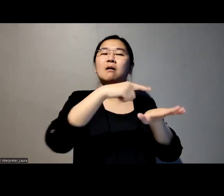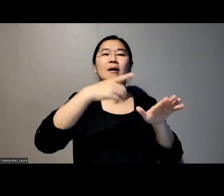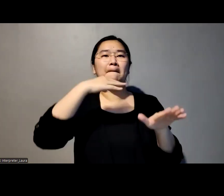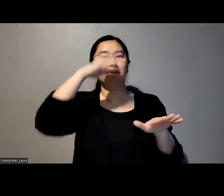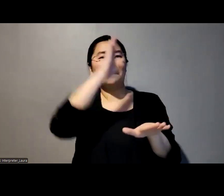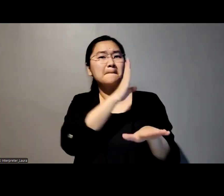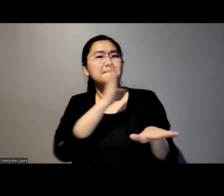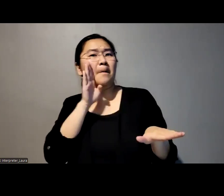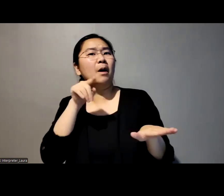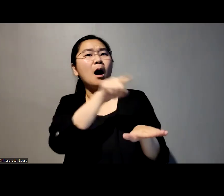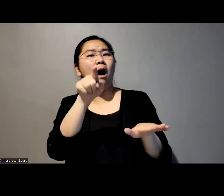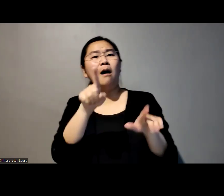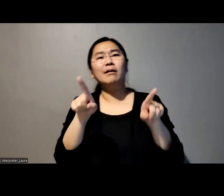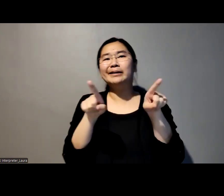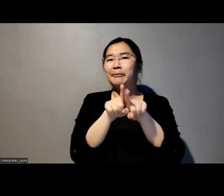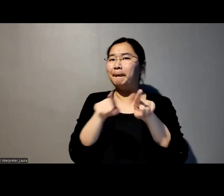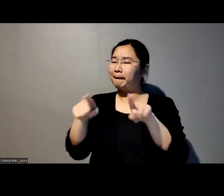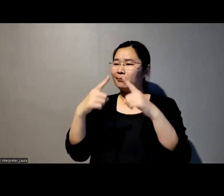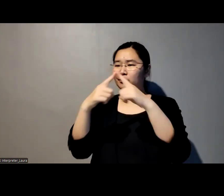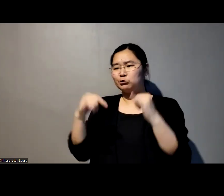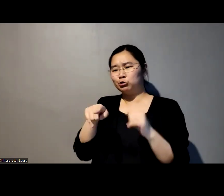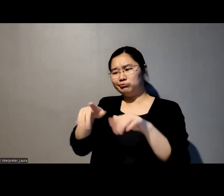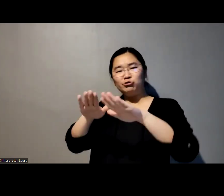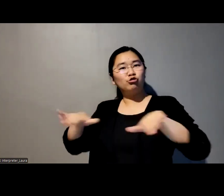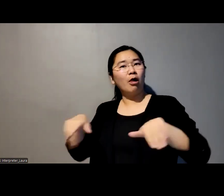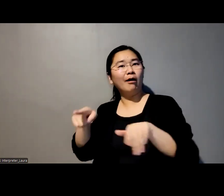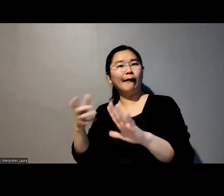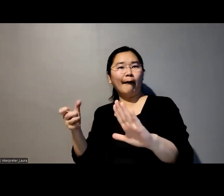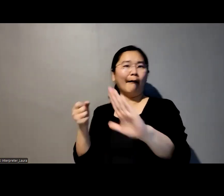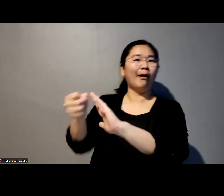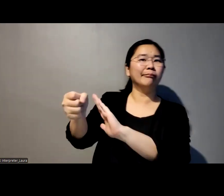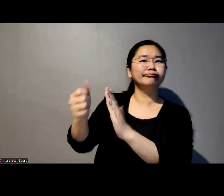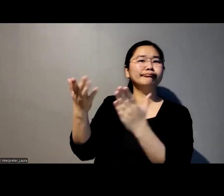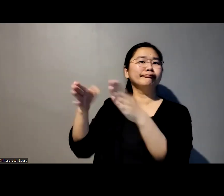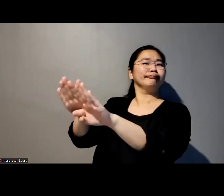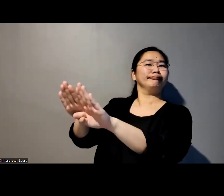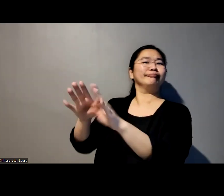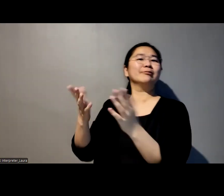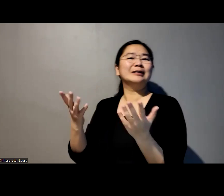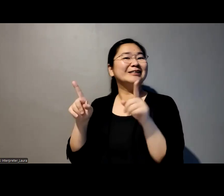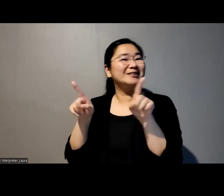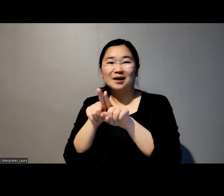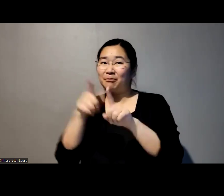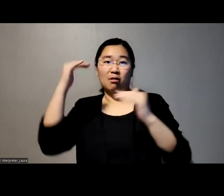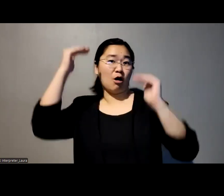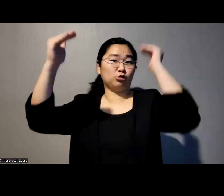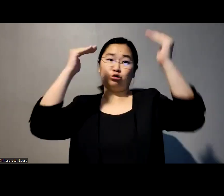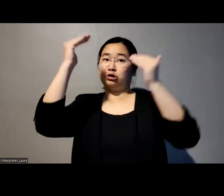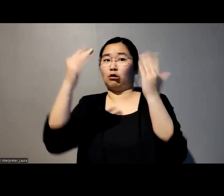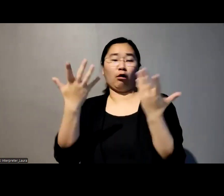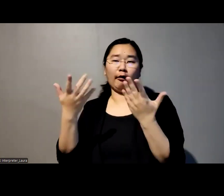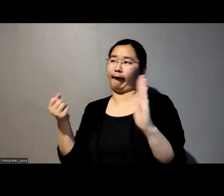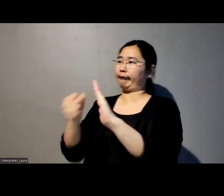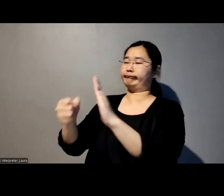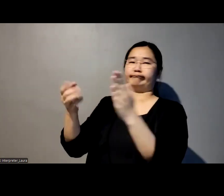because it may be not that obvious to international community, and here the role of international community would be to highlight it on